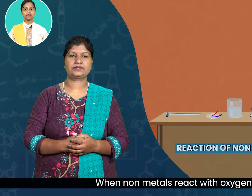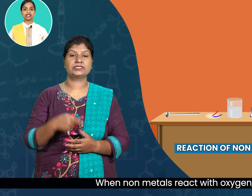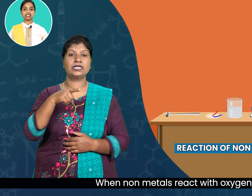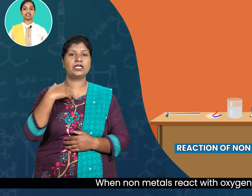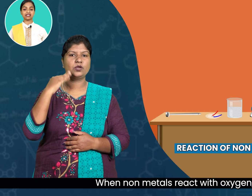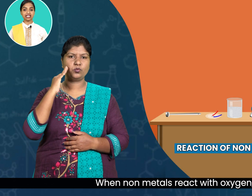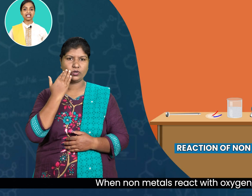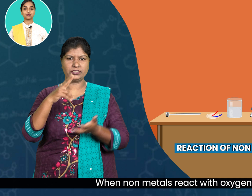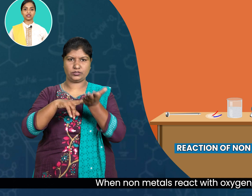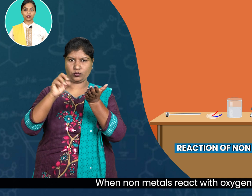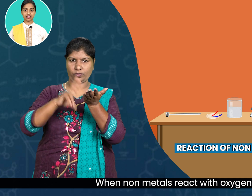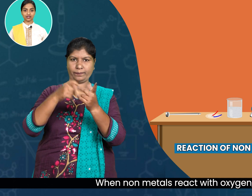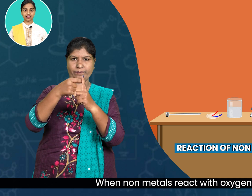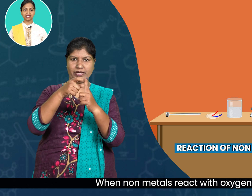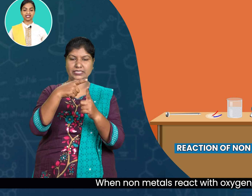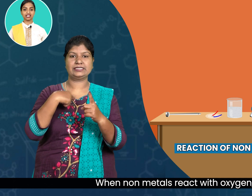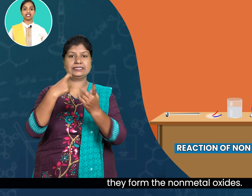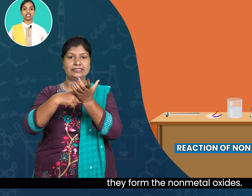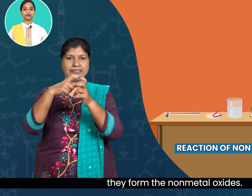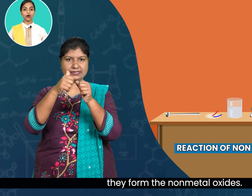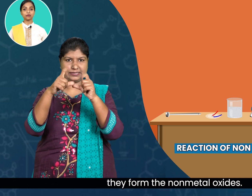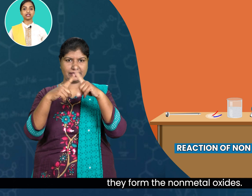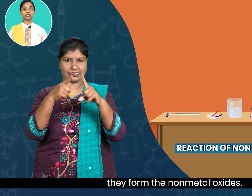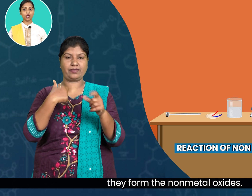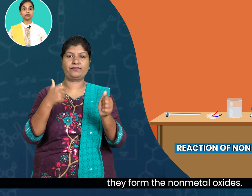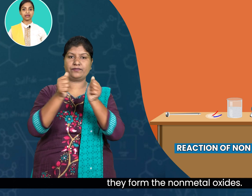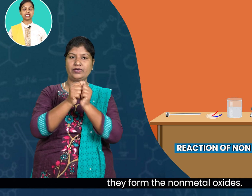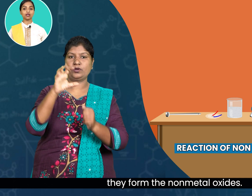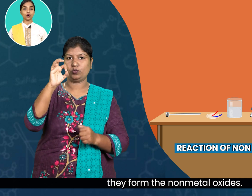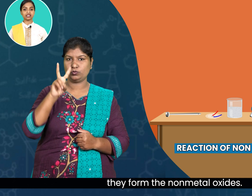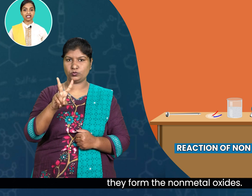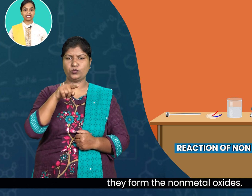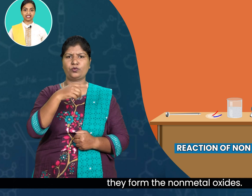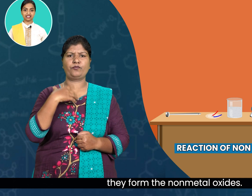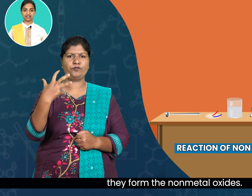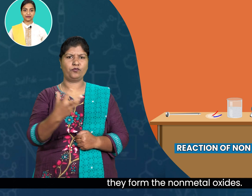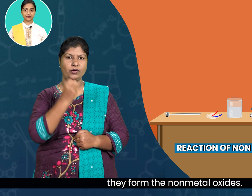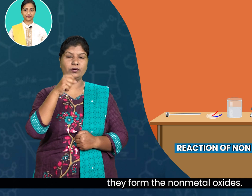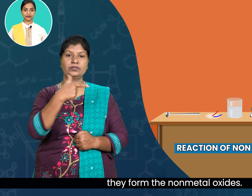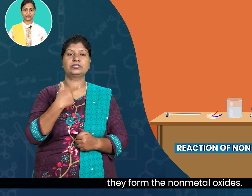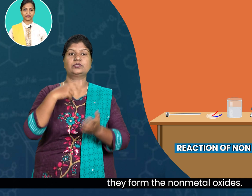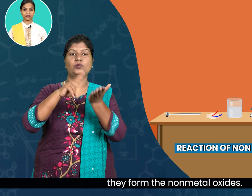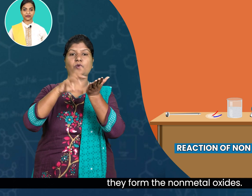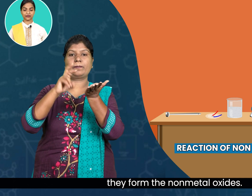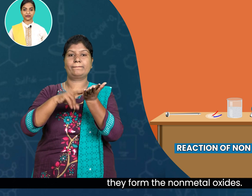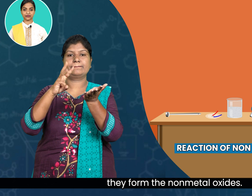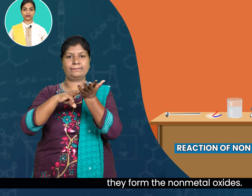When non-metals react with oxygen, they form the non-metal oxides.